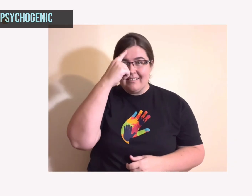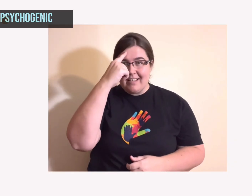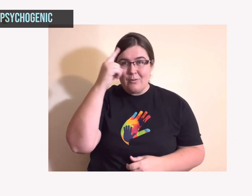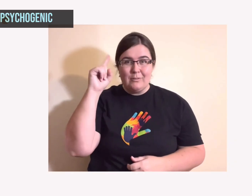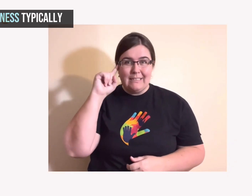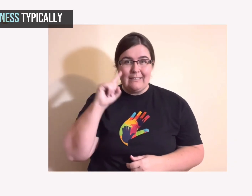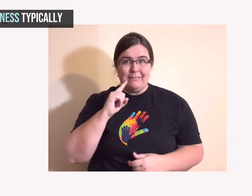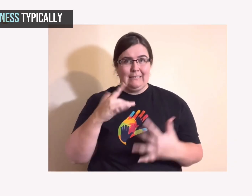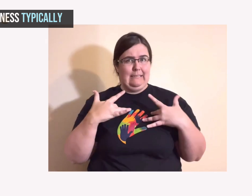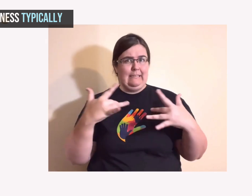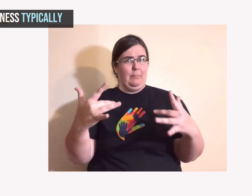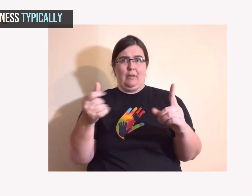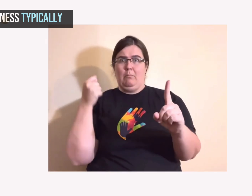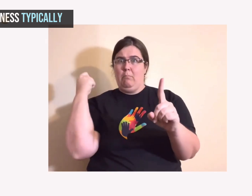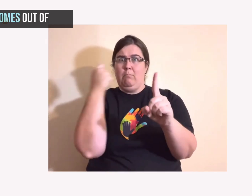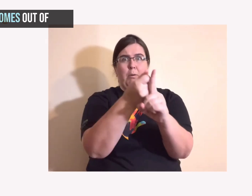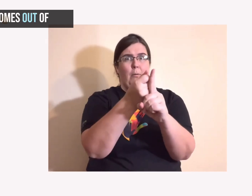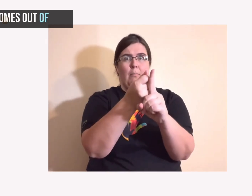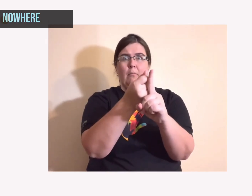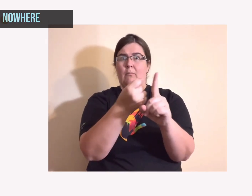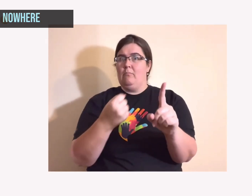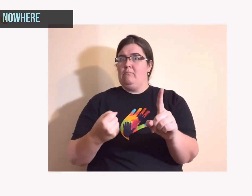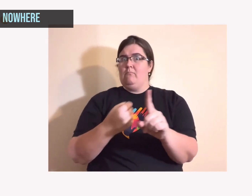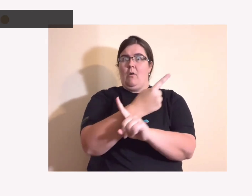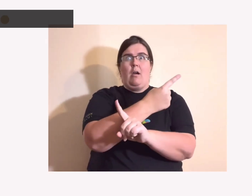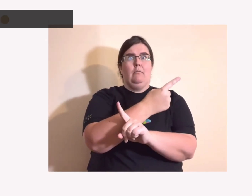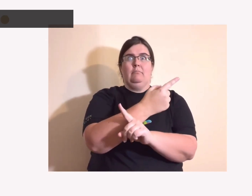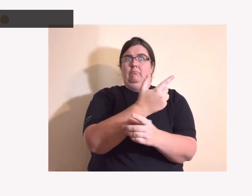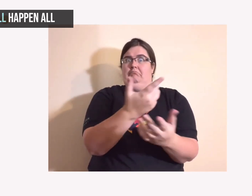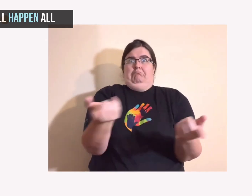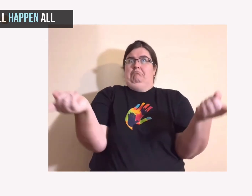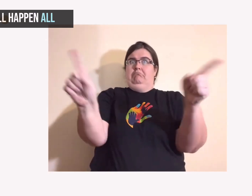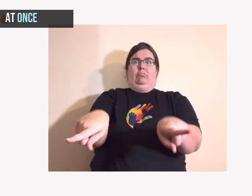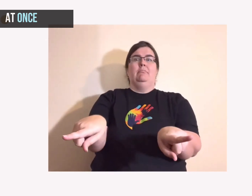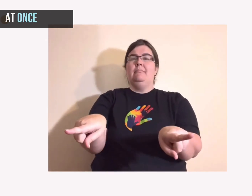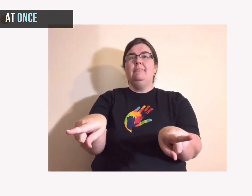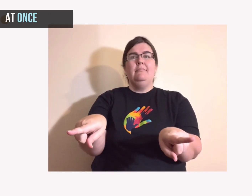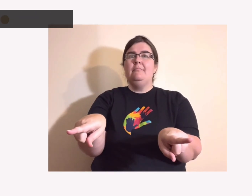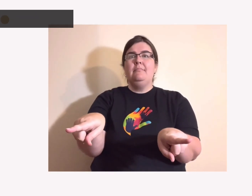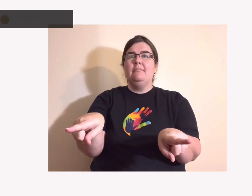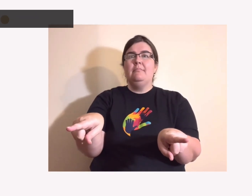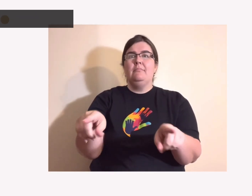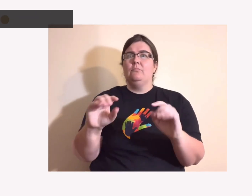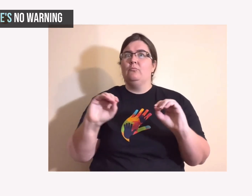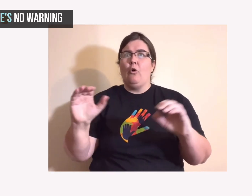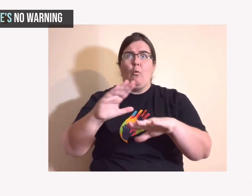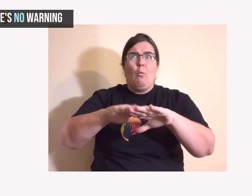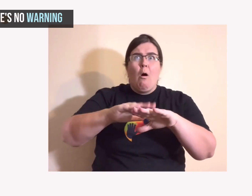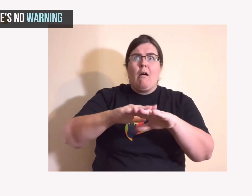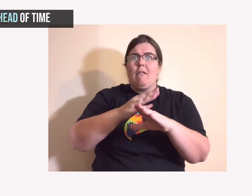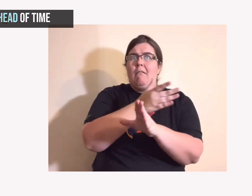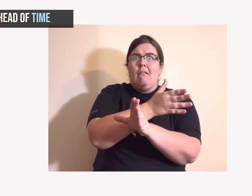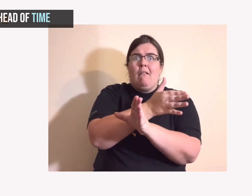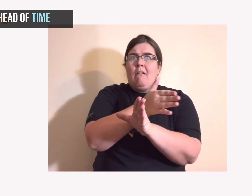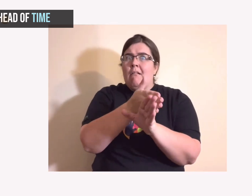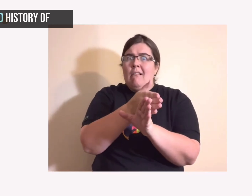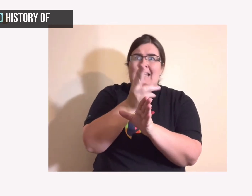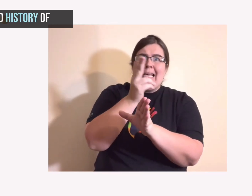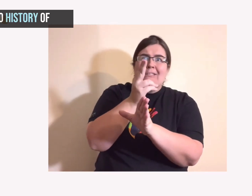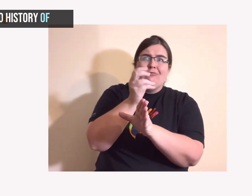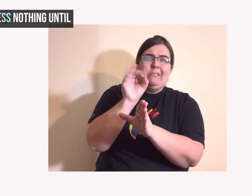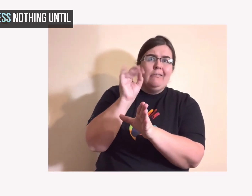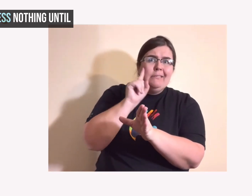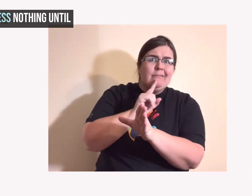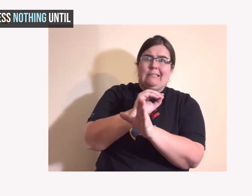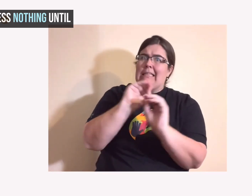So psychogenic deafness typically will come out of nowhere. It'll happen all at once. There's no warning ahead of time, no history